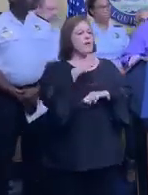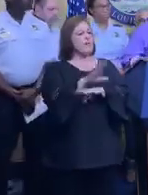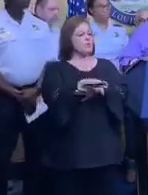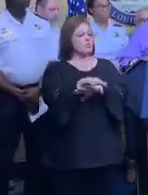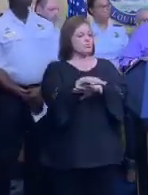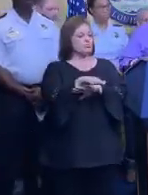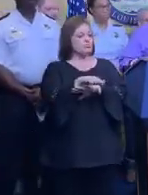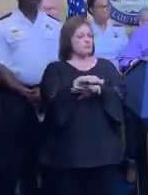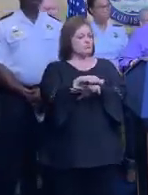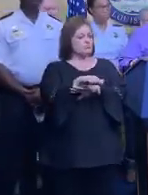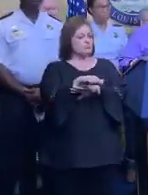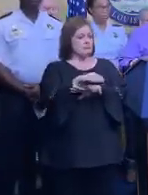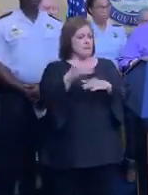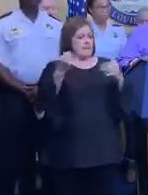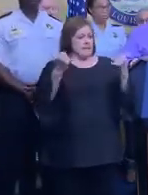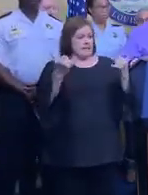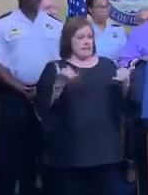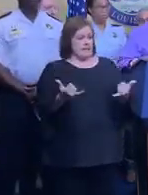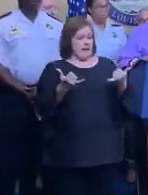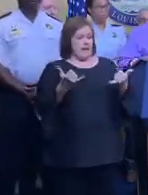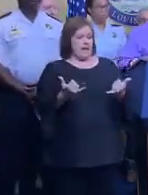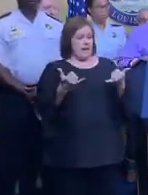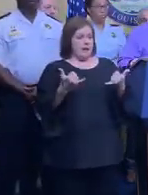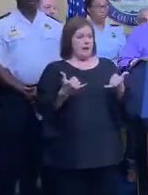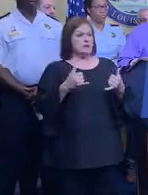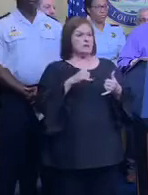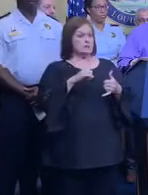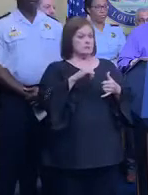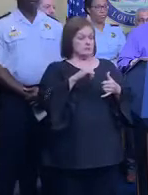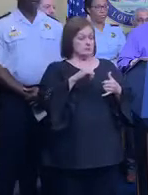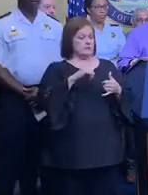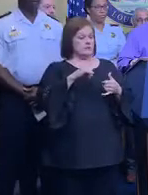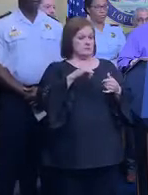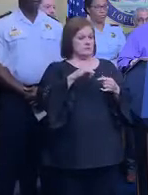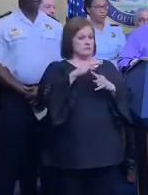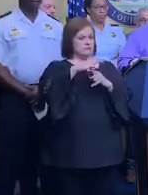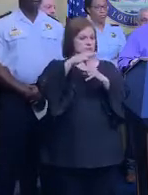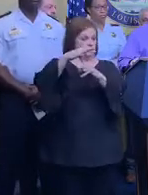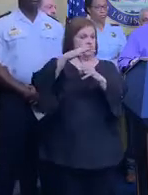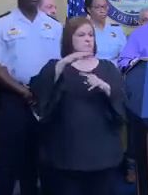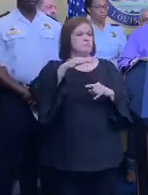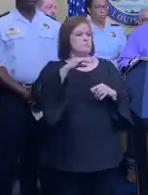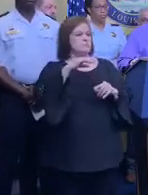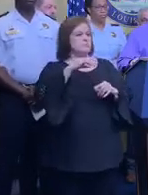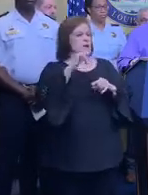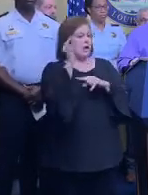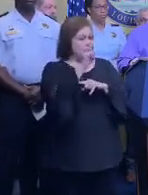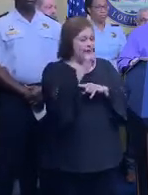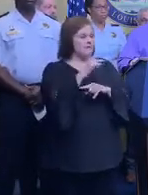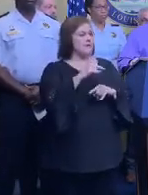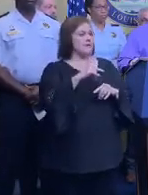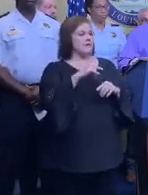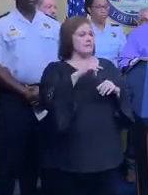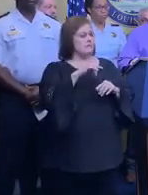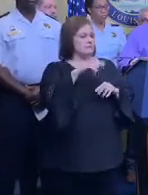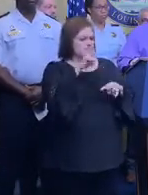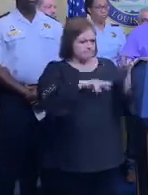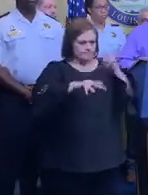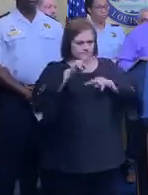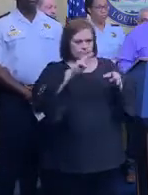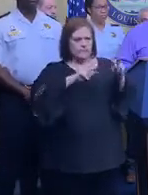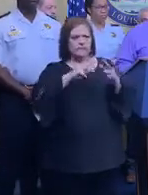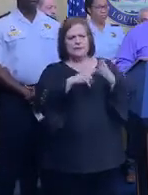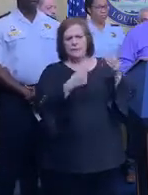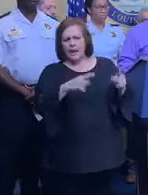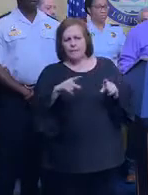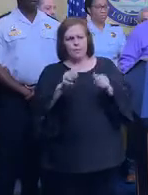afternoon. We currently have a Hurricane Hunter aircraft that's going out looking for the center of this developing cyclone as we